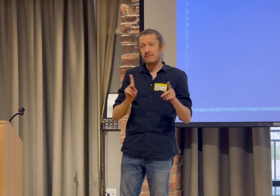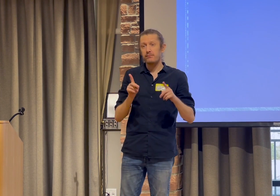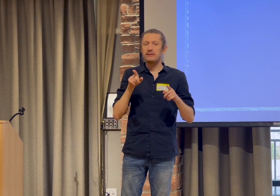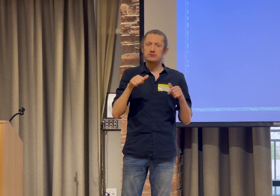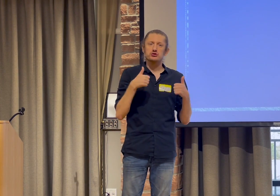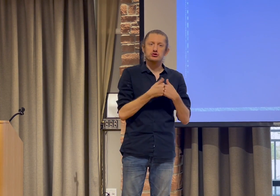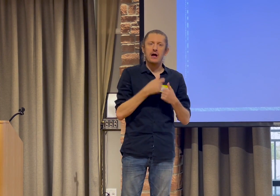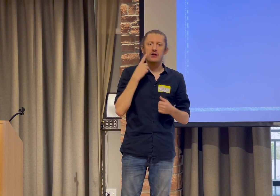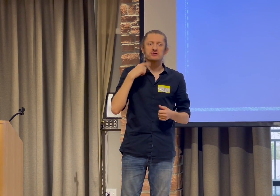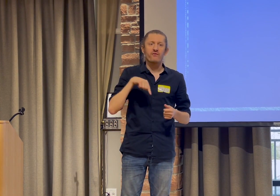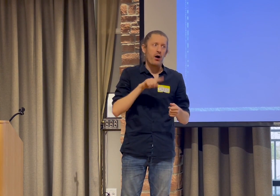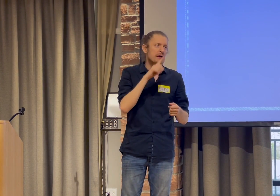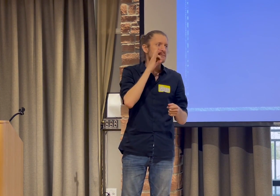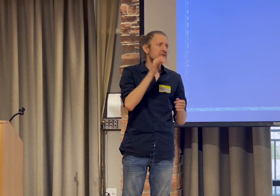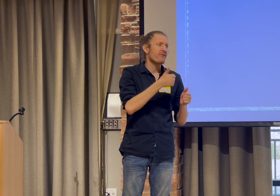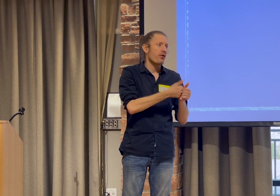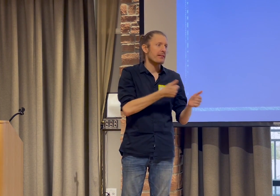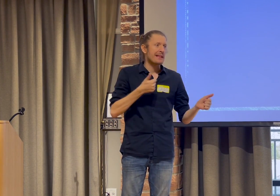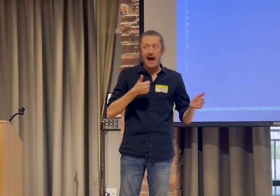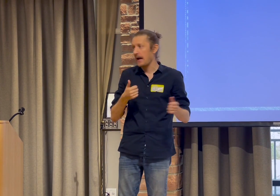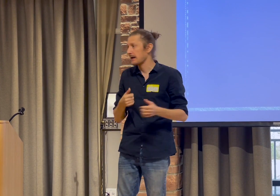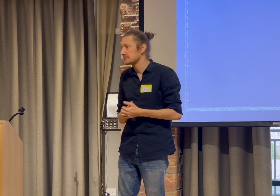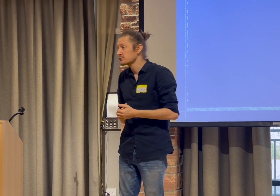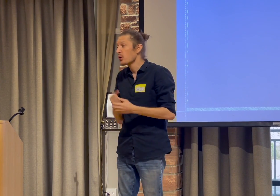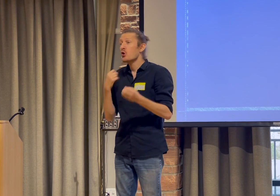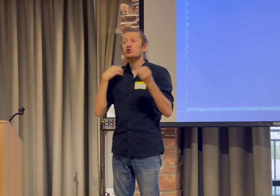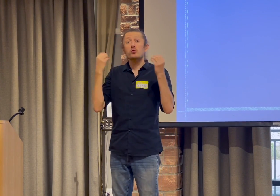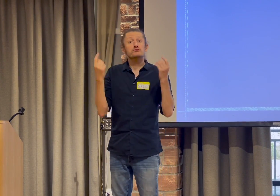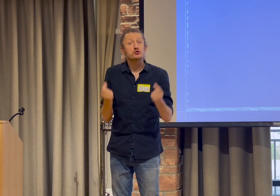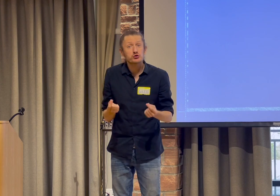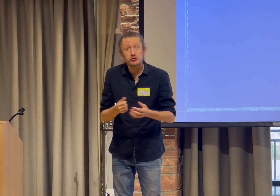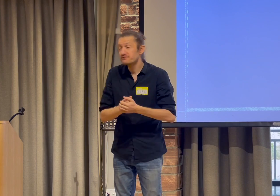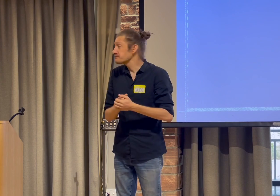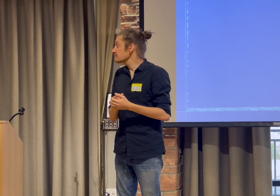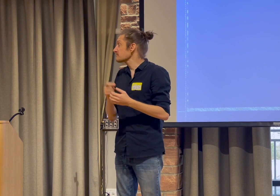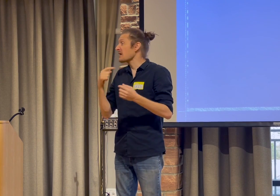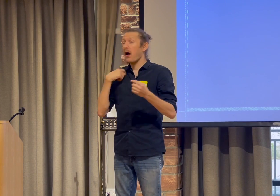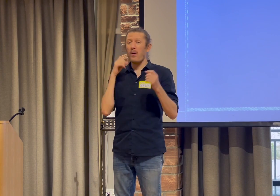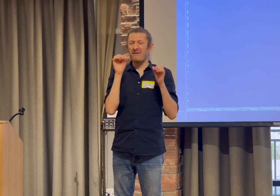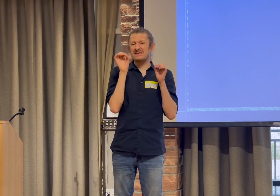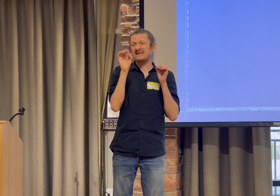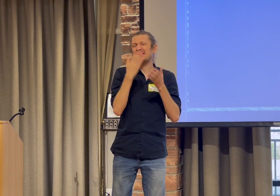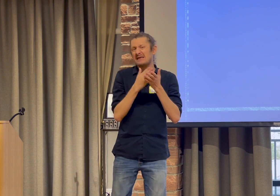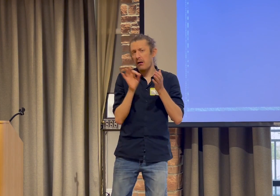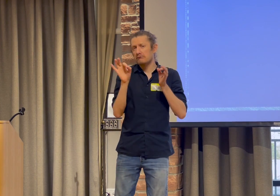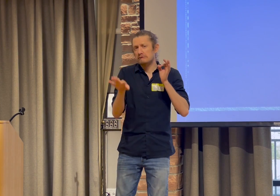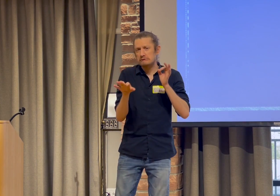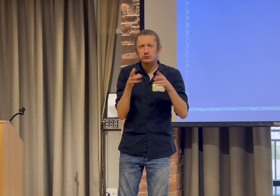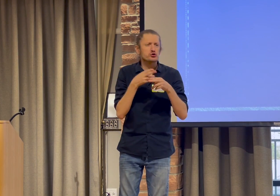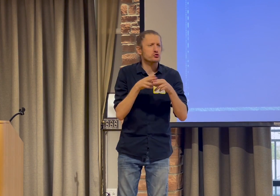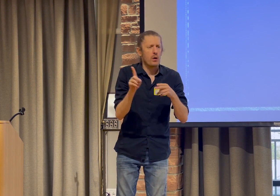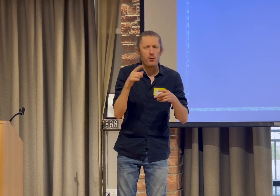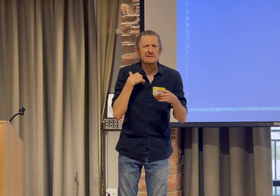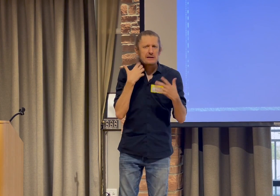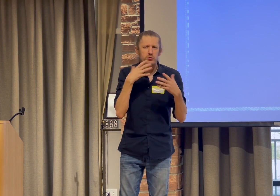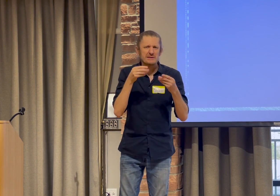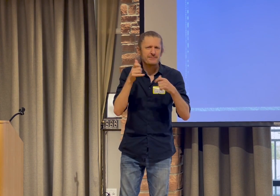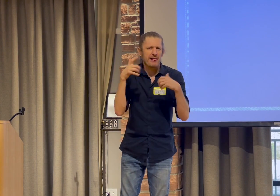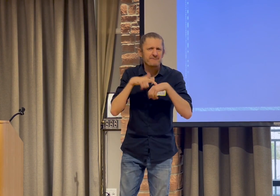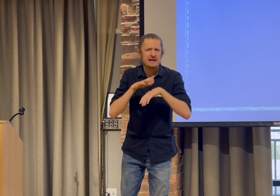So now we're done with framing, and we're going to talk about self-awareness. Sometimes with a delay in language, this is a little bit harder